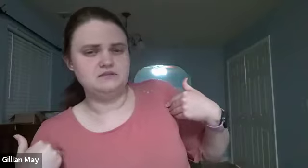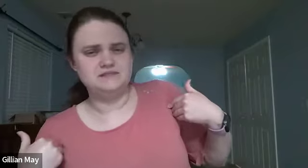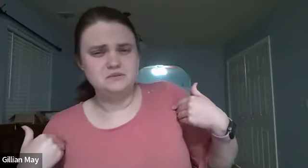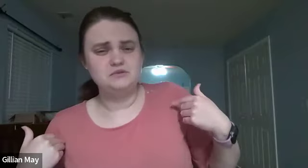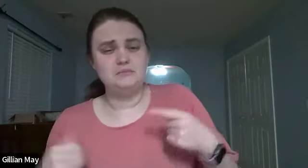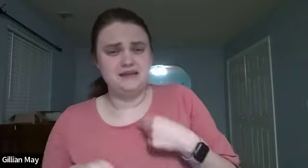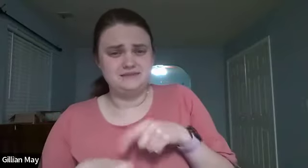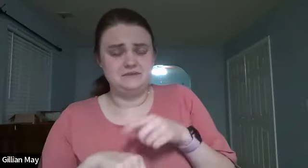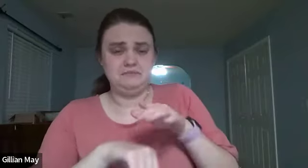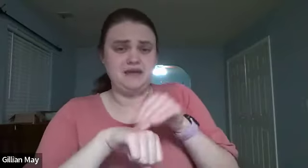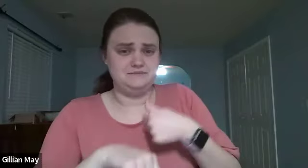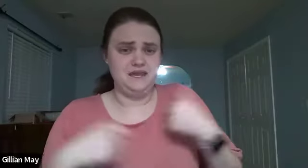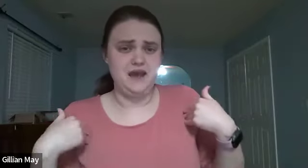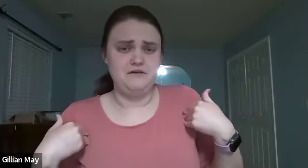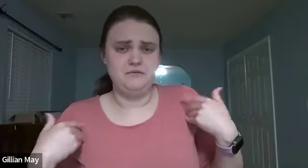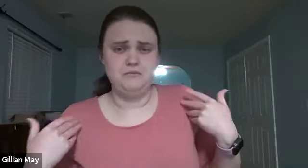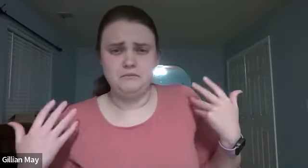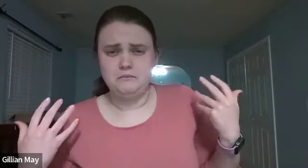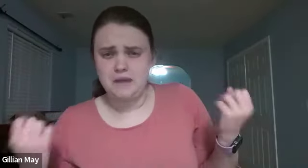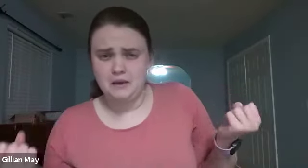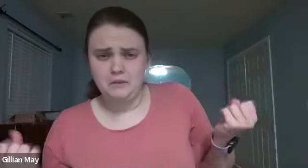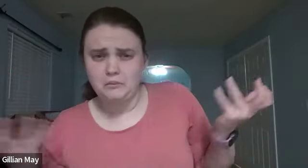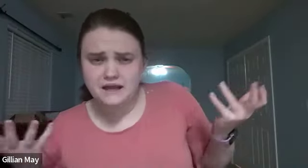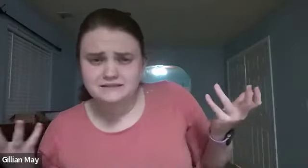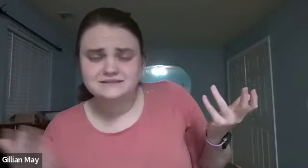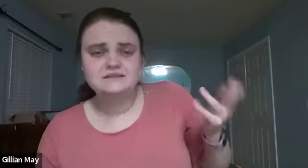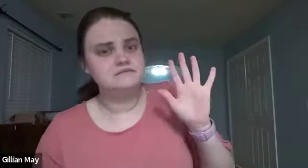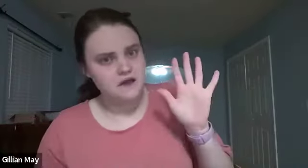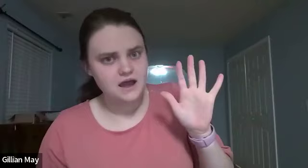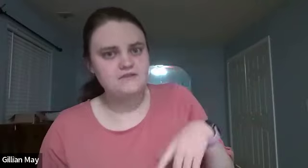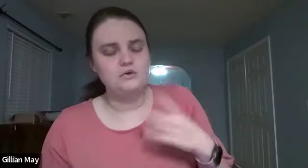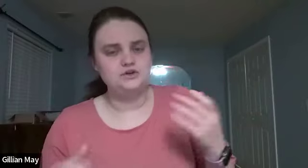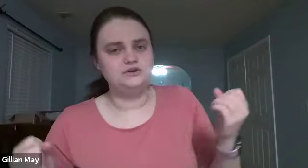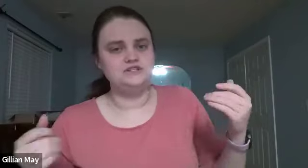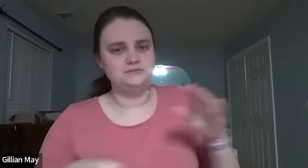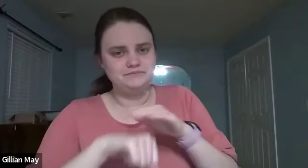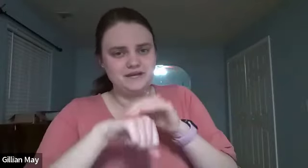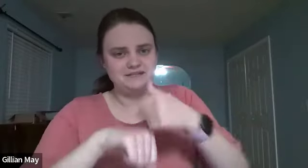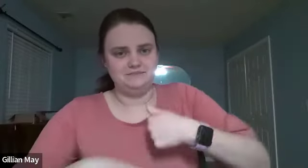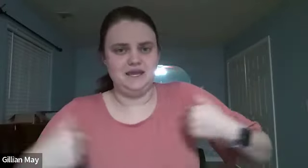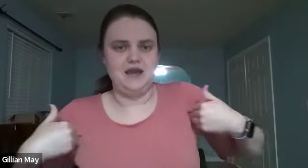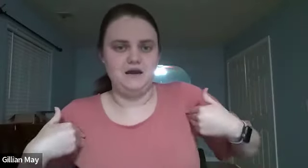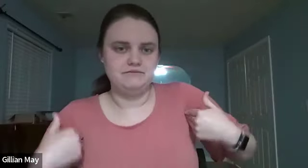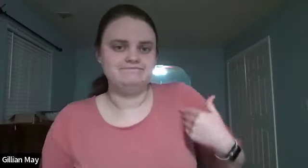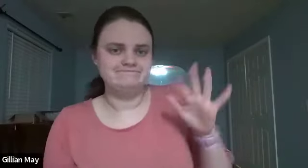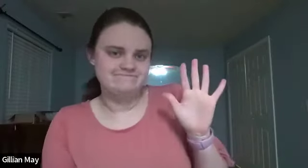some people go pets, like pets me have, like what? 5, or you could do pets me have